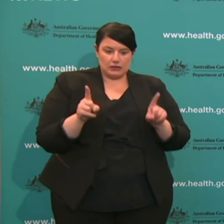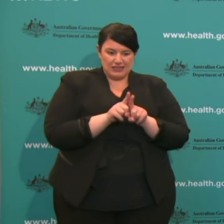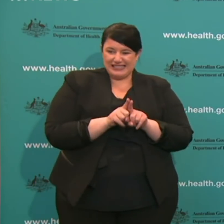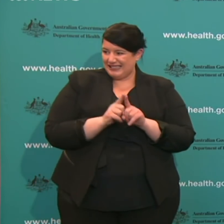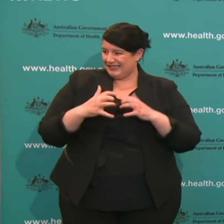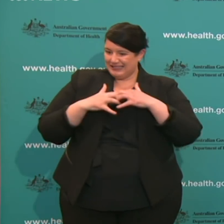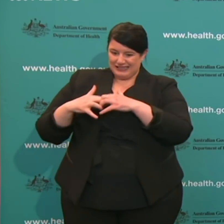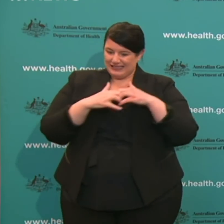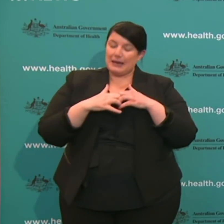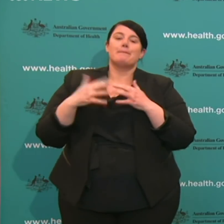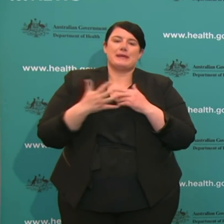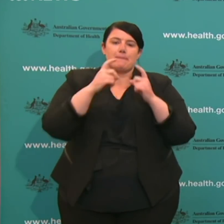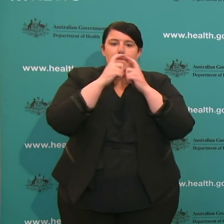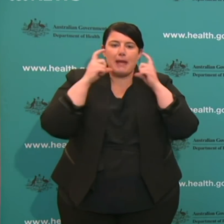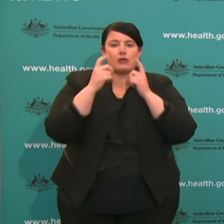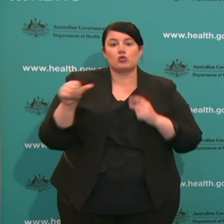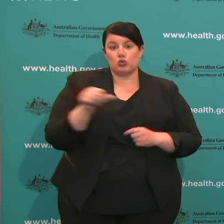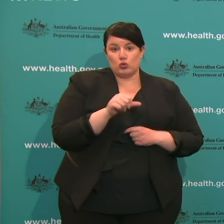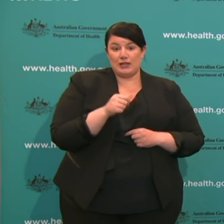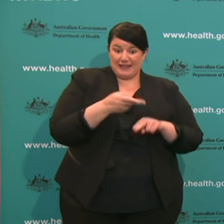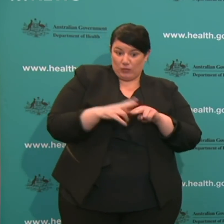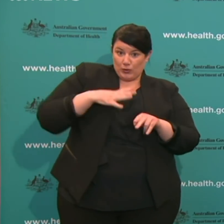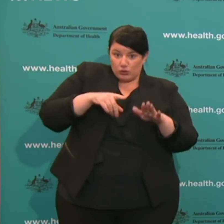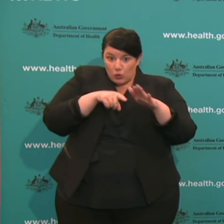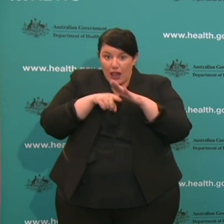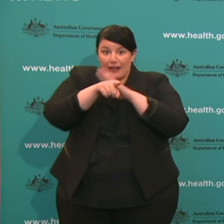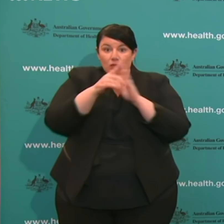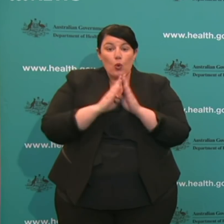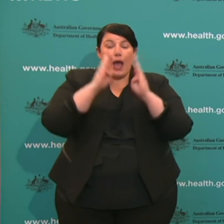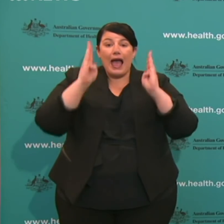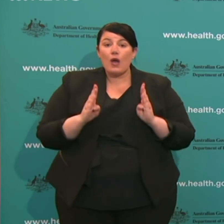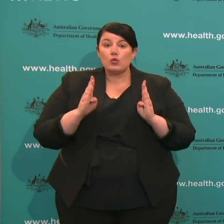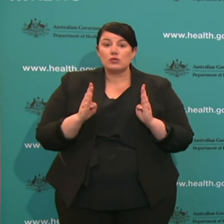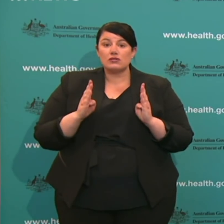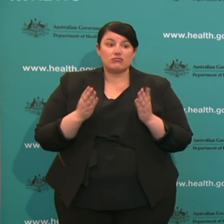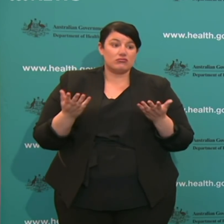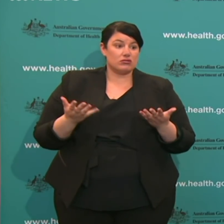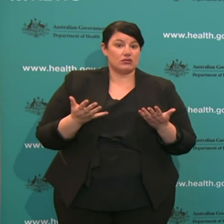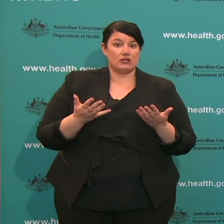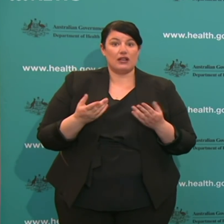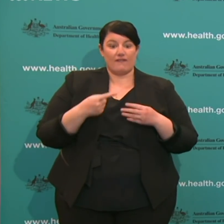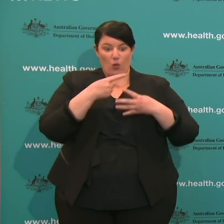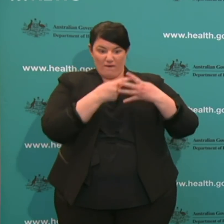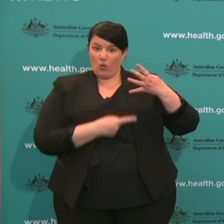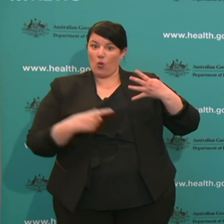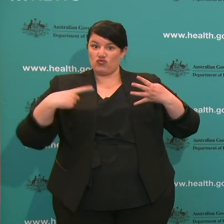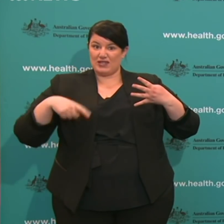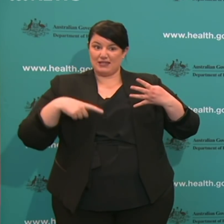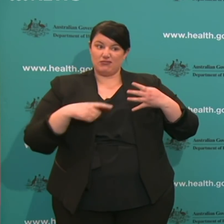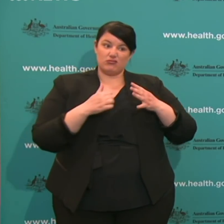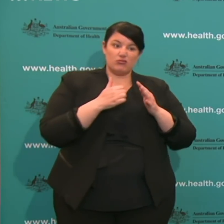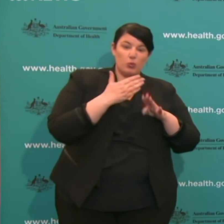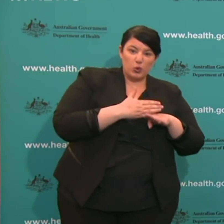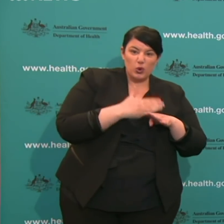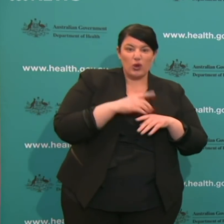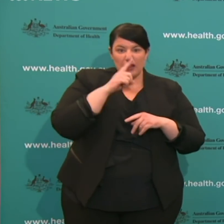This means that if you have to leave your home for any of those reasons for which it is permissible, and you are likely to